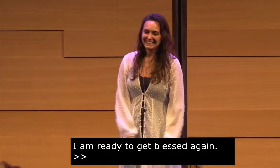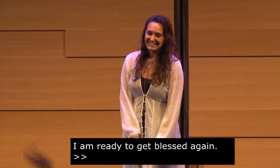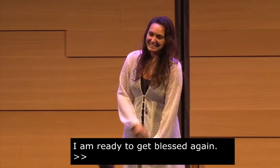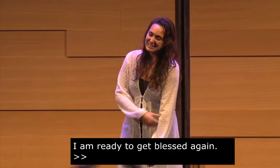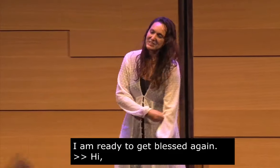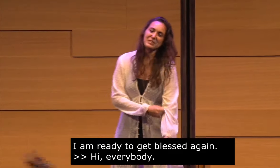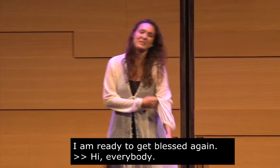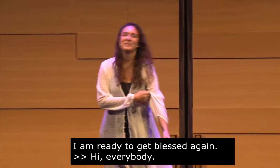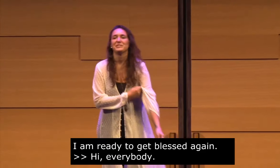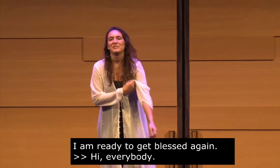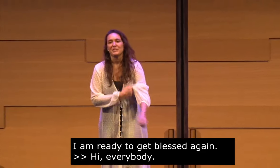Hi, everybody.